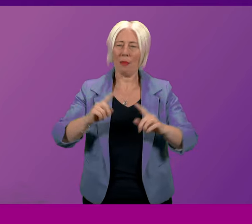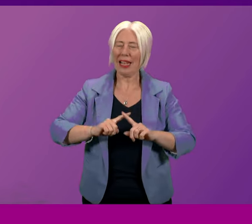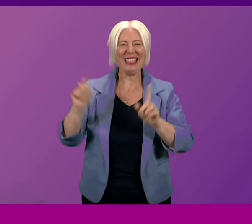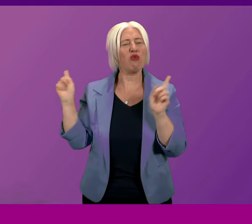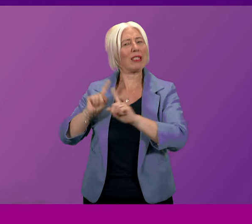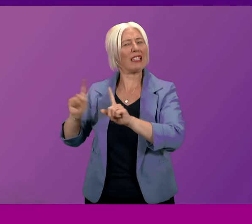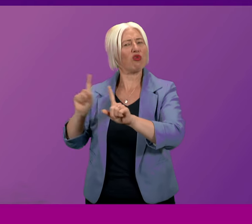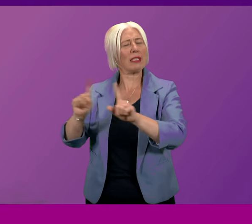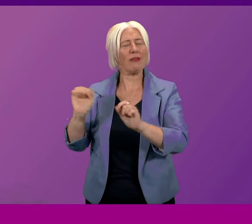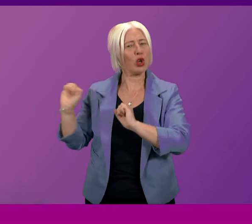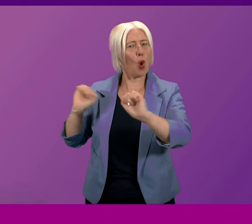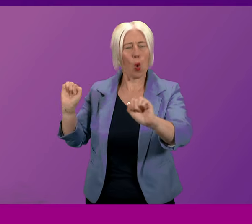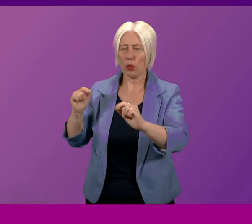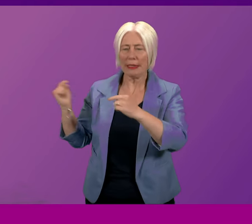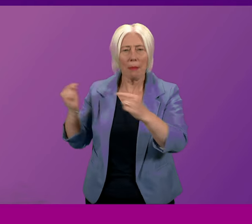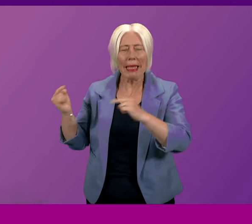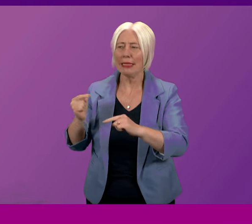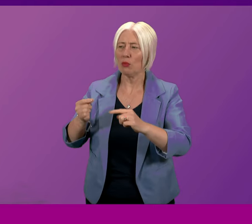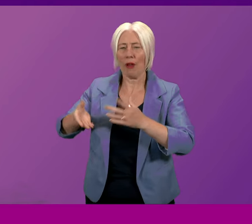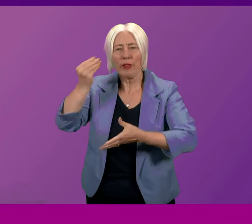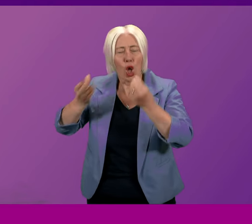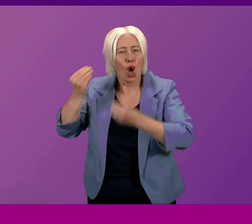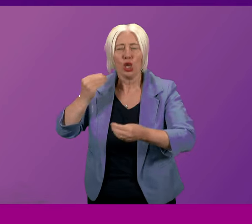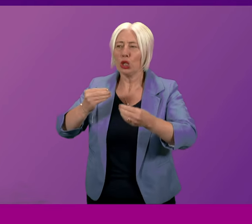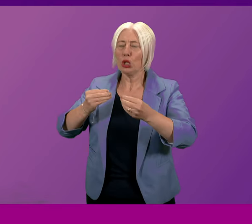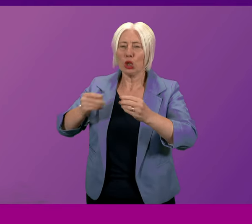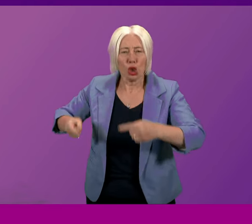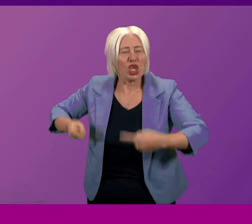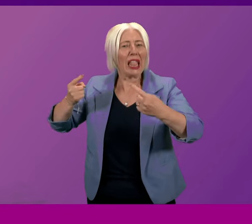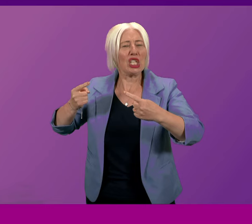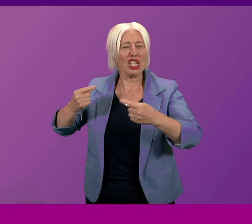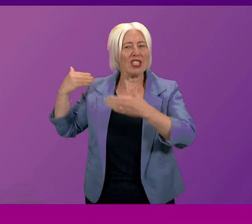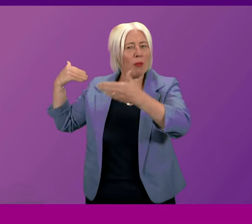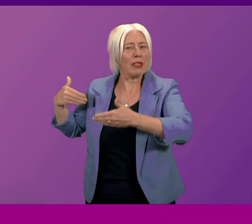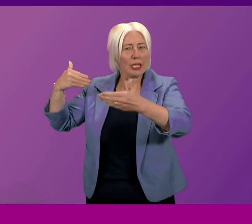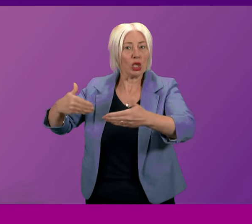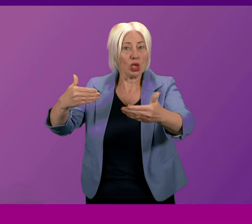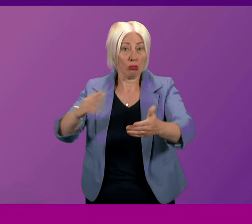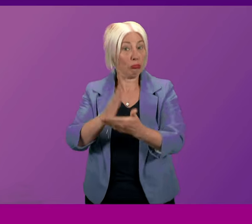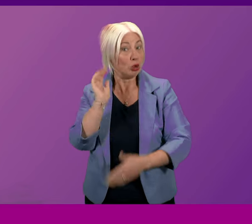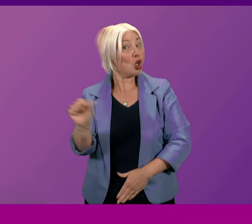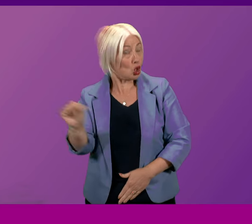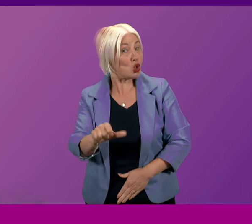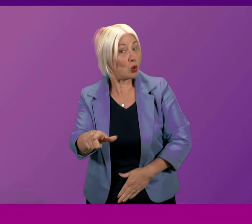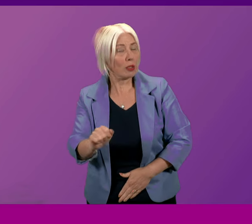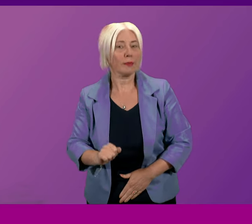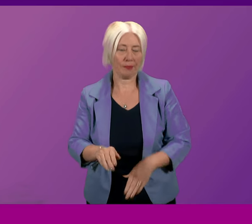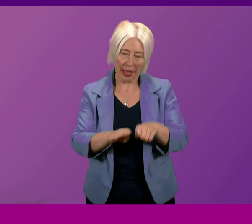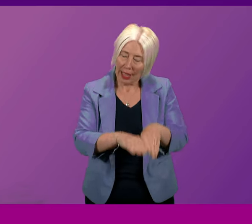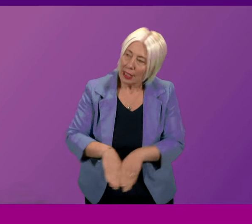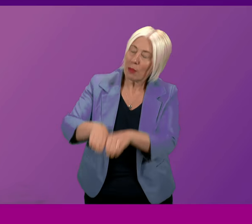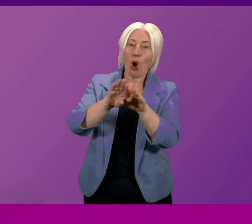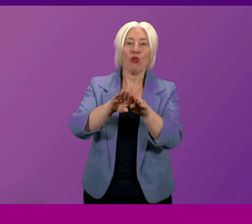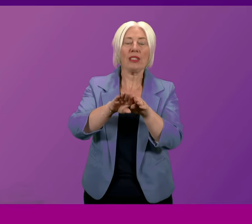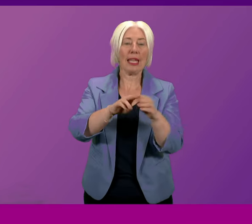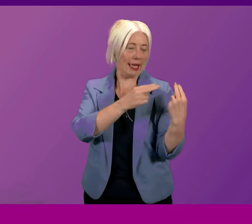its own particular debates, its own learning, its own challenges. And that is as it should be. Democracy and devolution